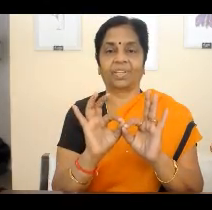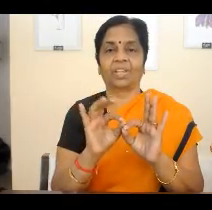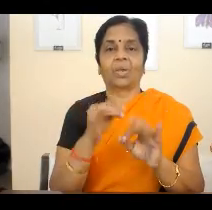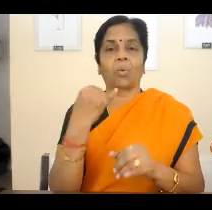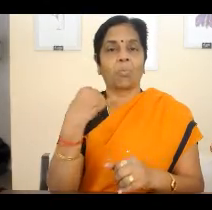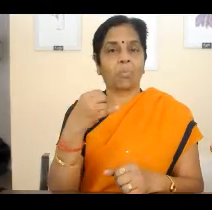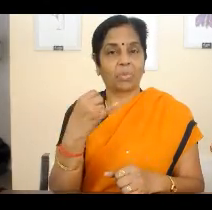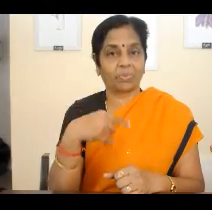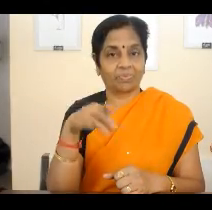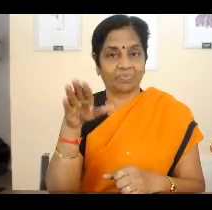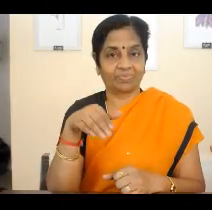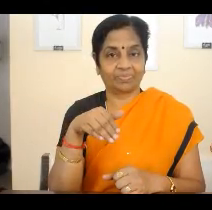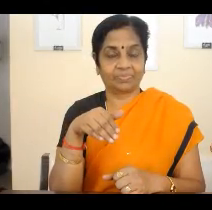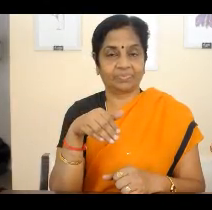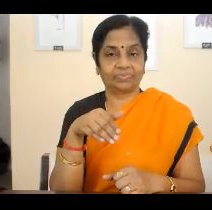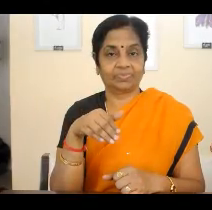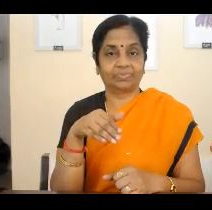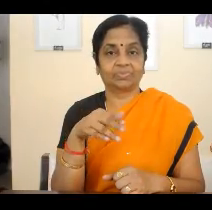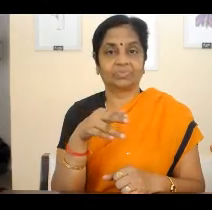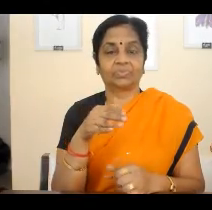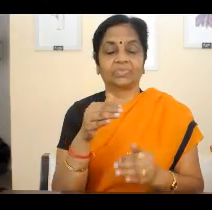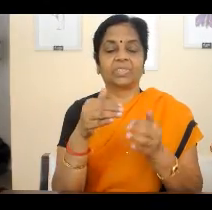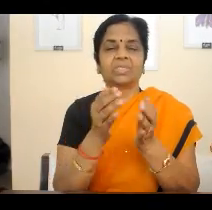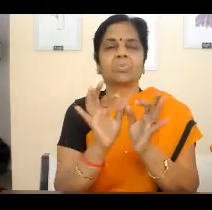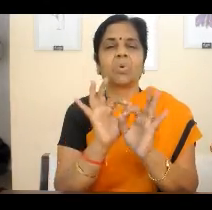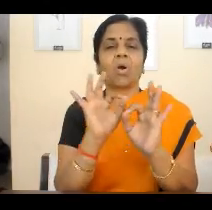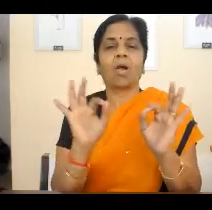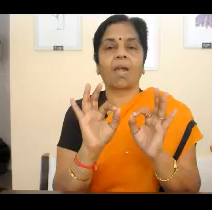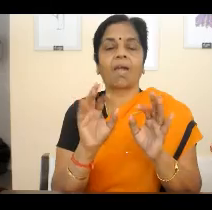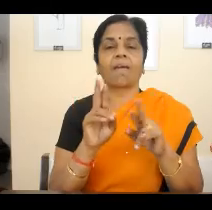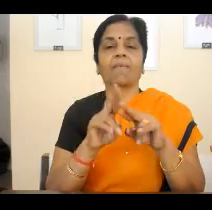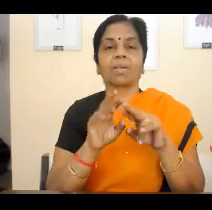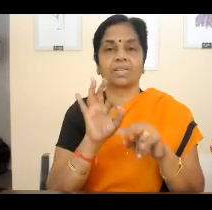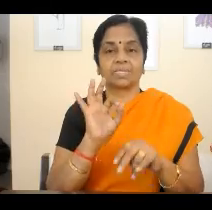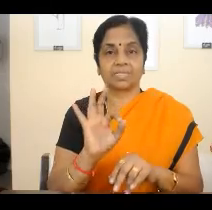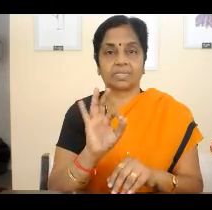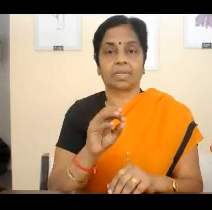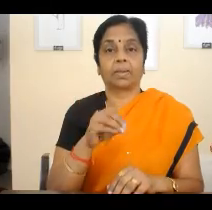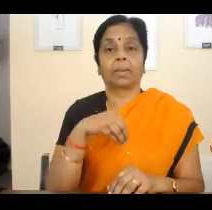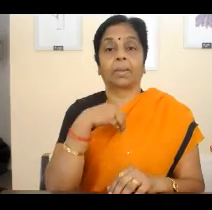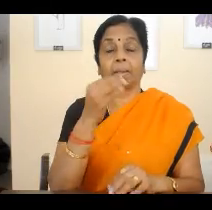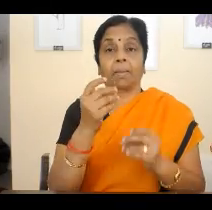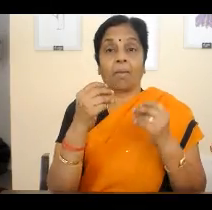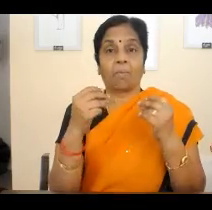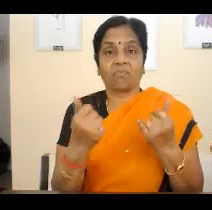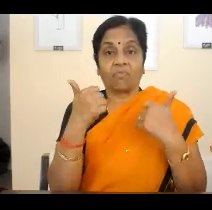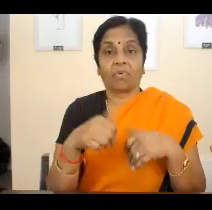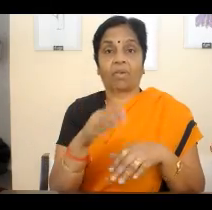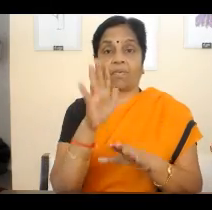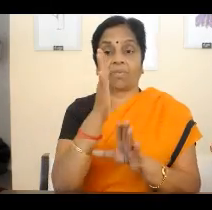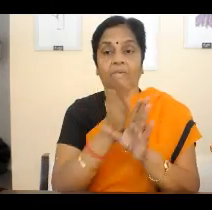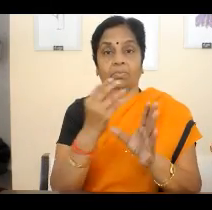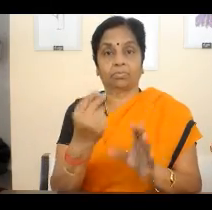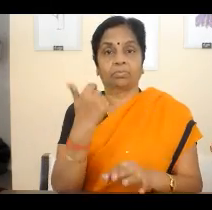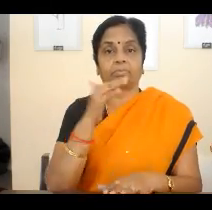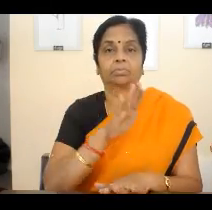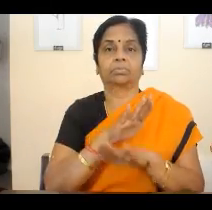toilets and smaller facilities must be completed within 5 years,